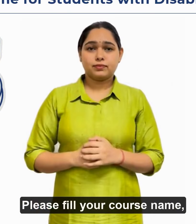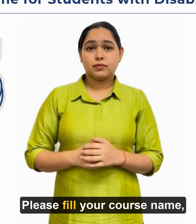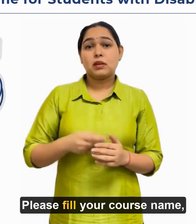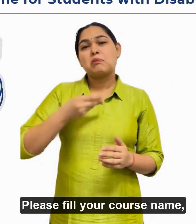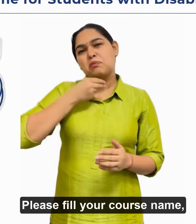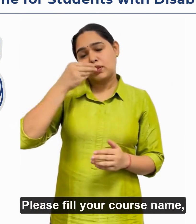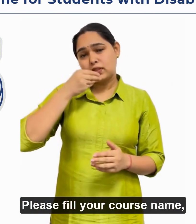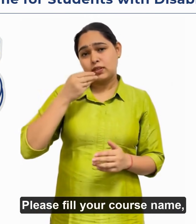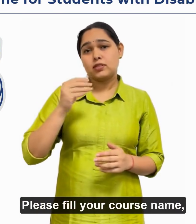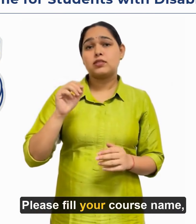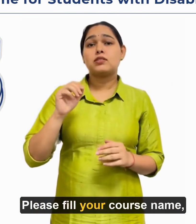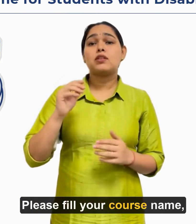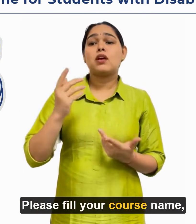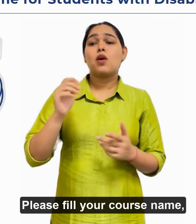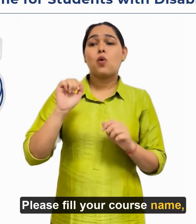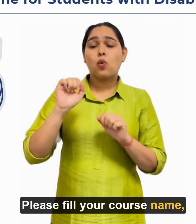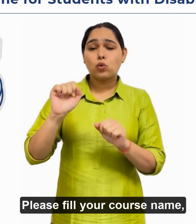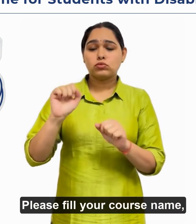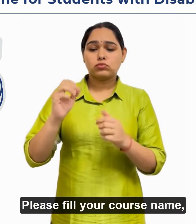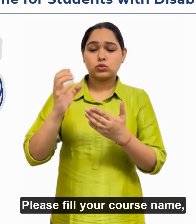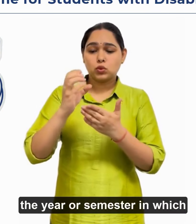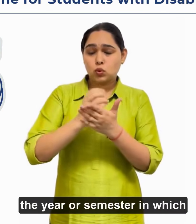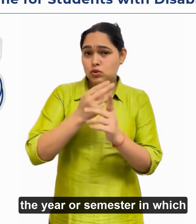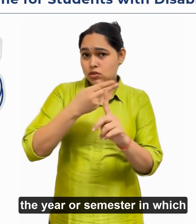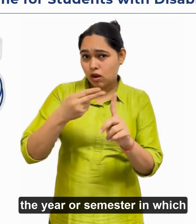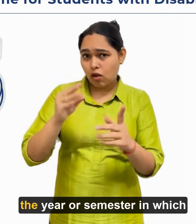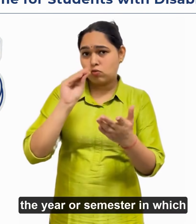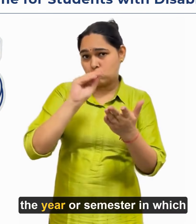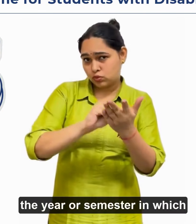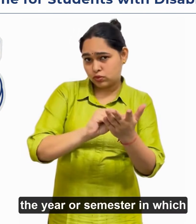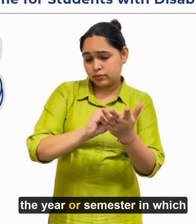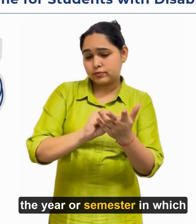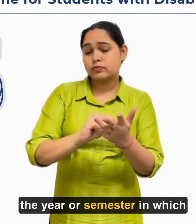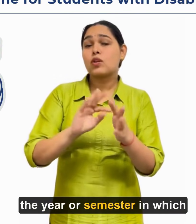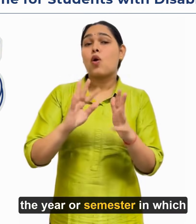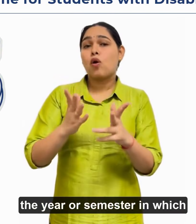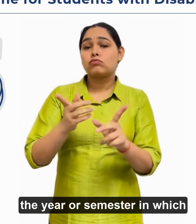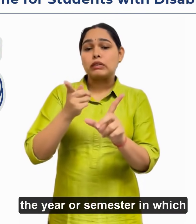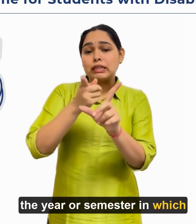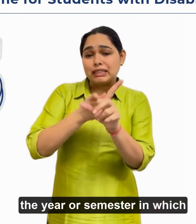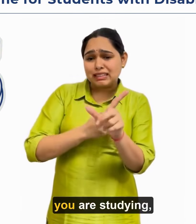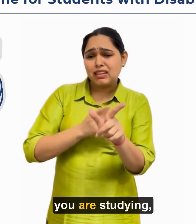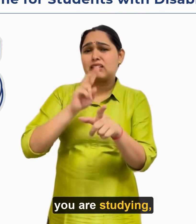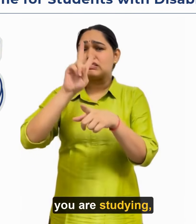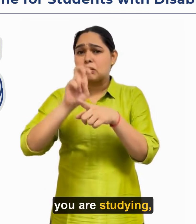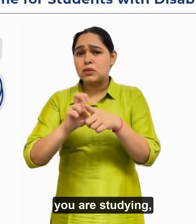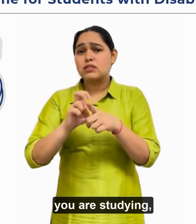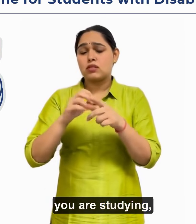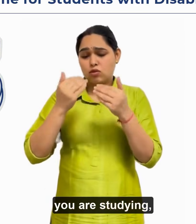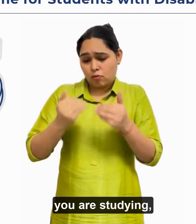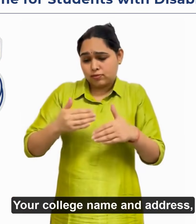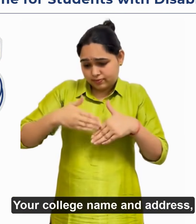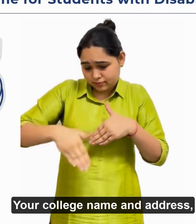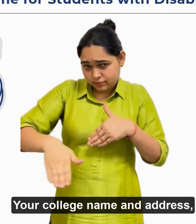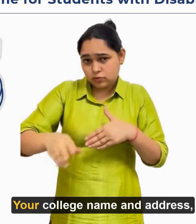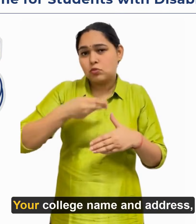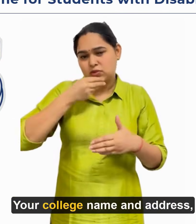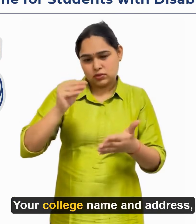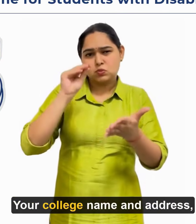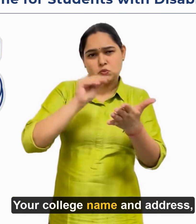fill your course name, the year or semester in which you are studying, your college